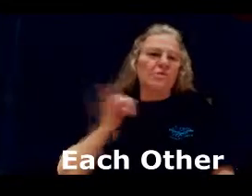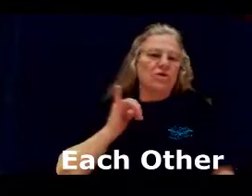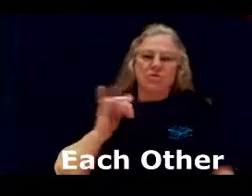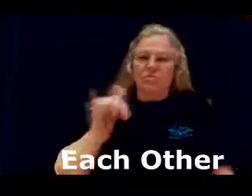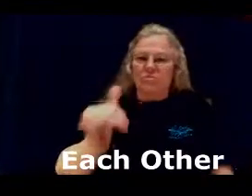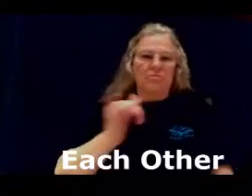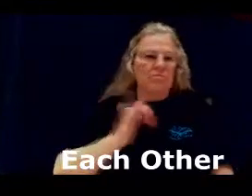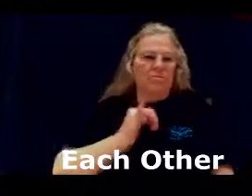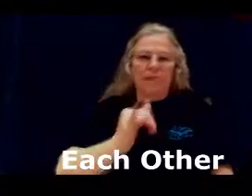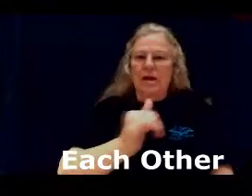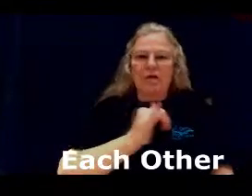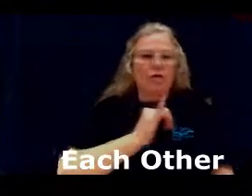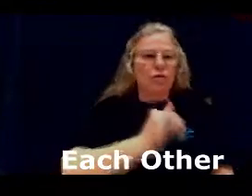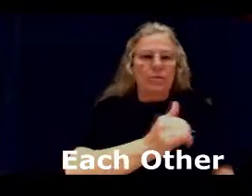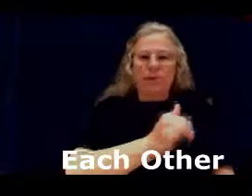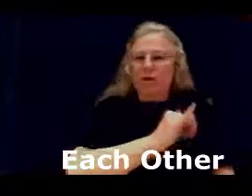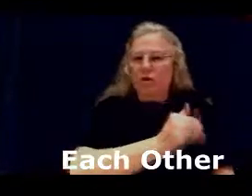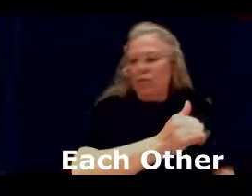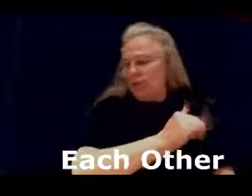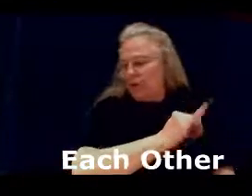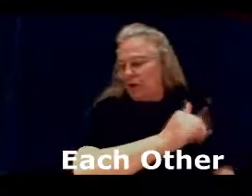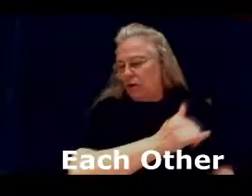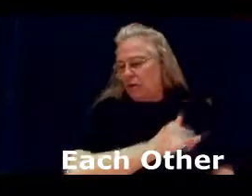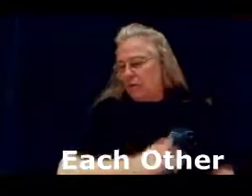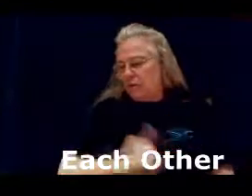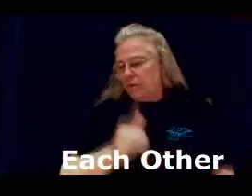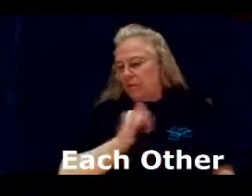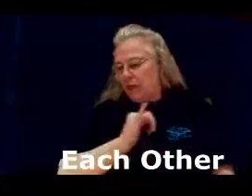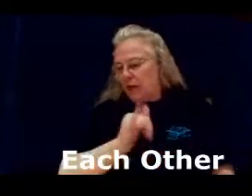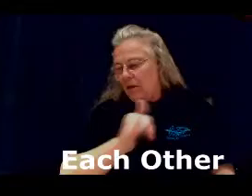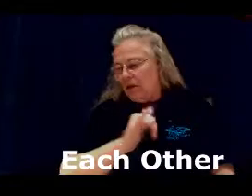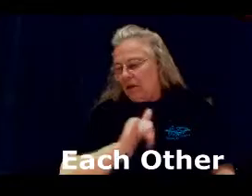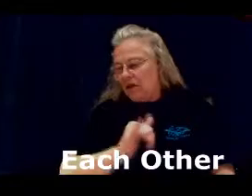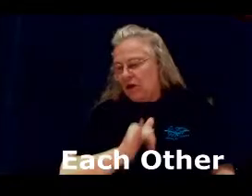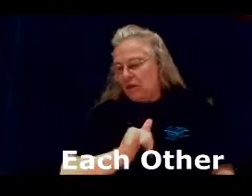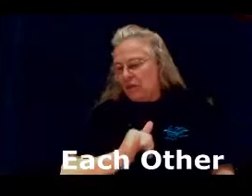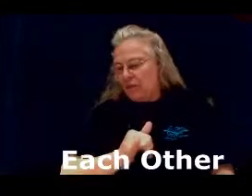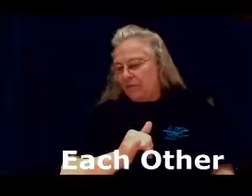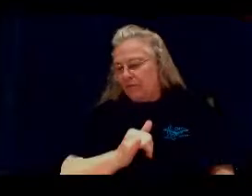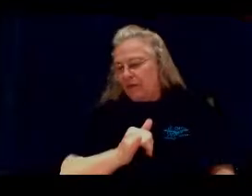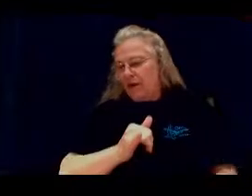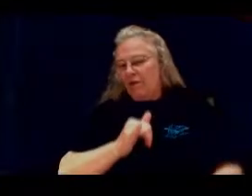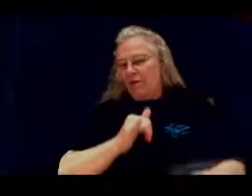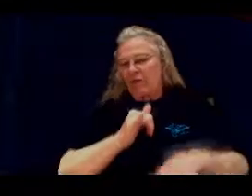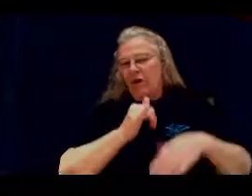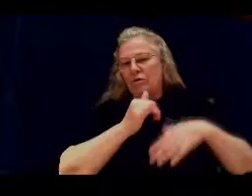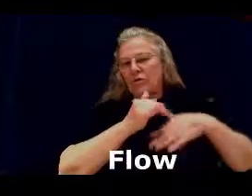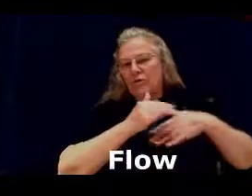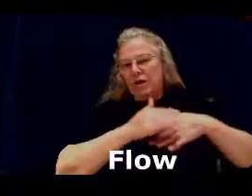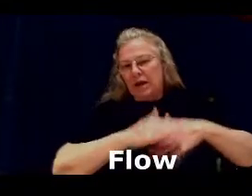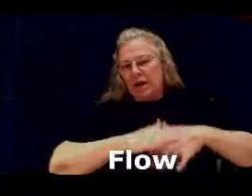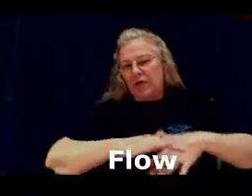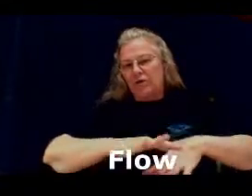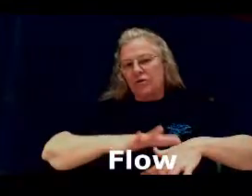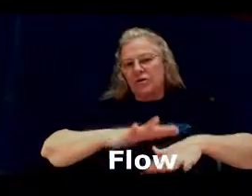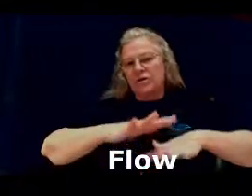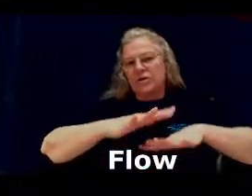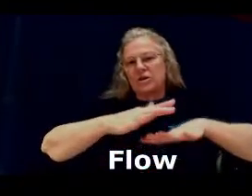just me and you and me and you and me and you. Each other. Flows, and you're going to just